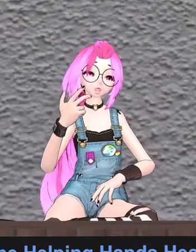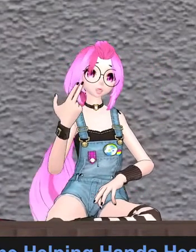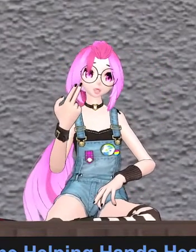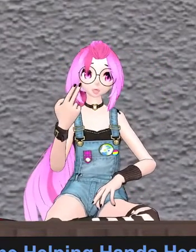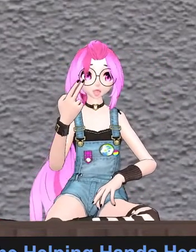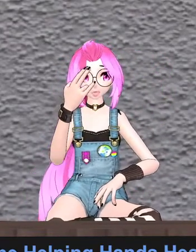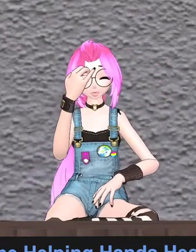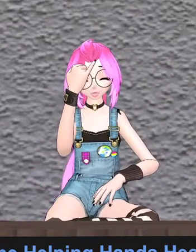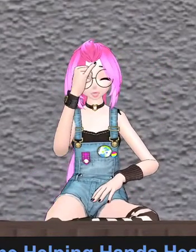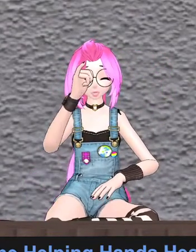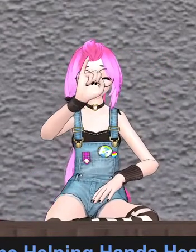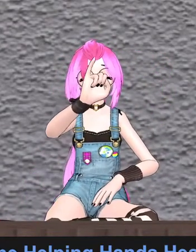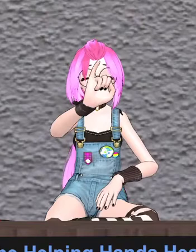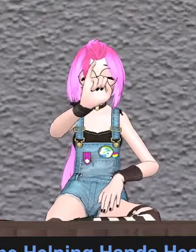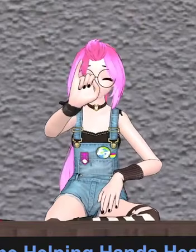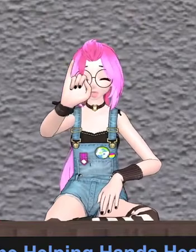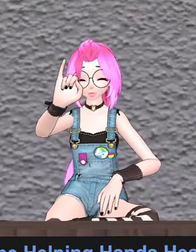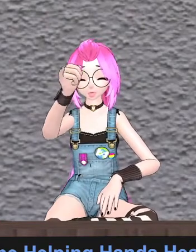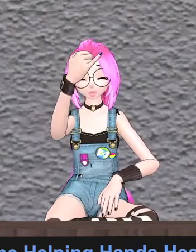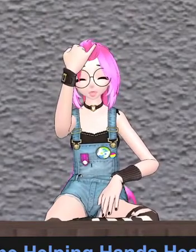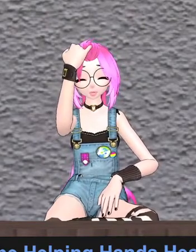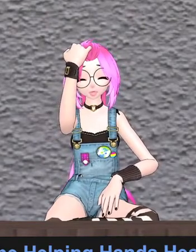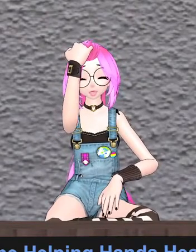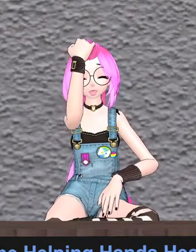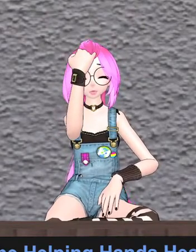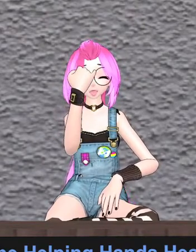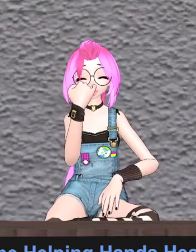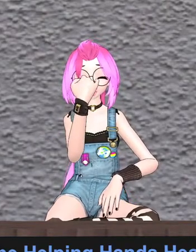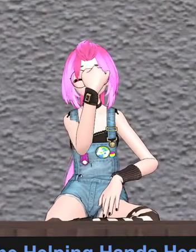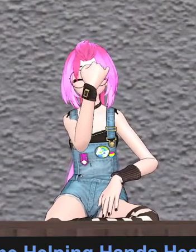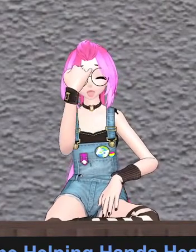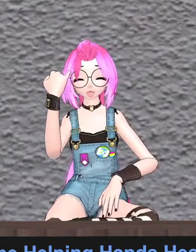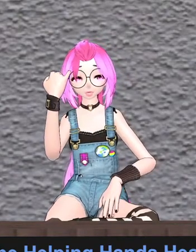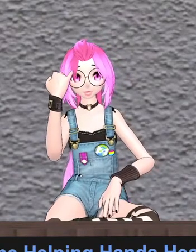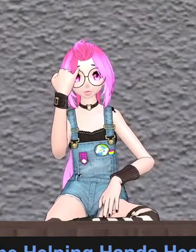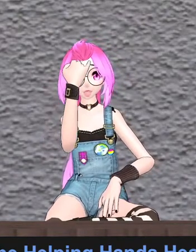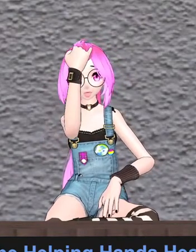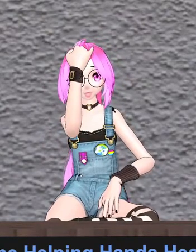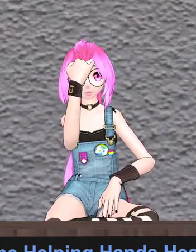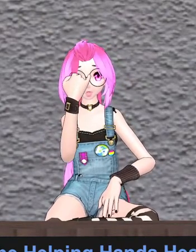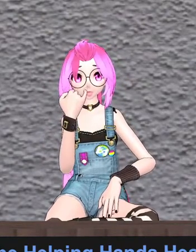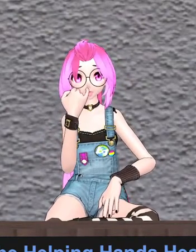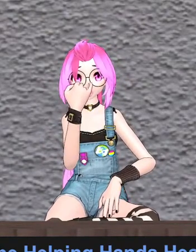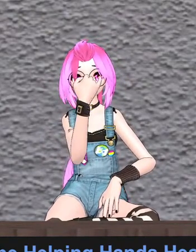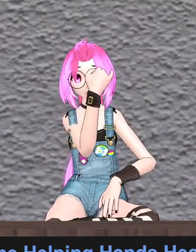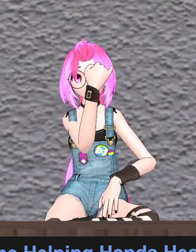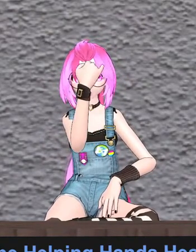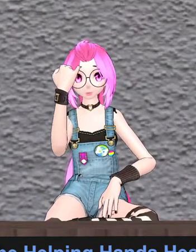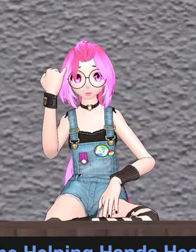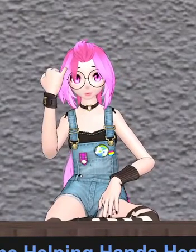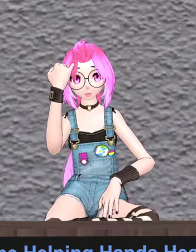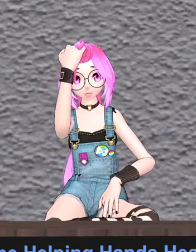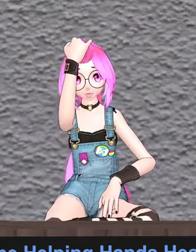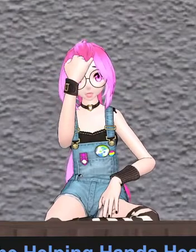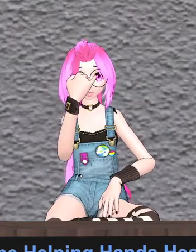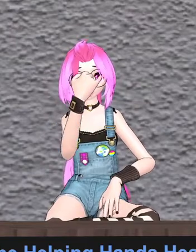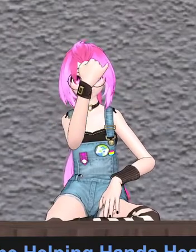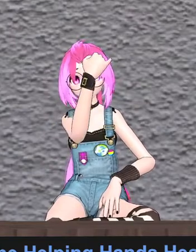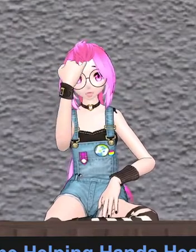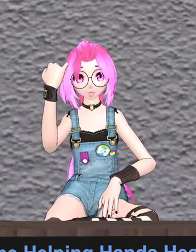seen two signs, either with eye hand and you make kind of a cross on your forehead like this,